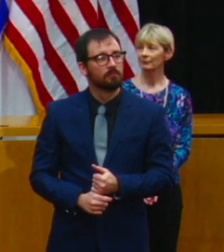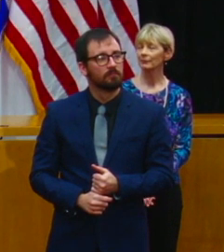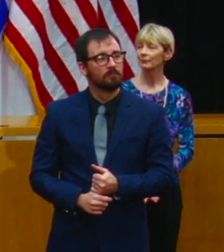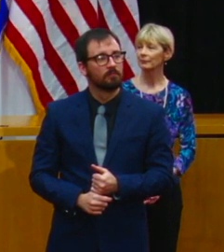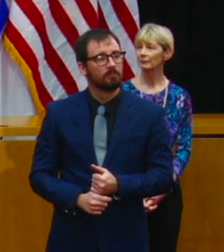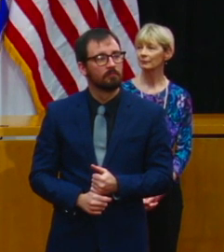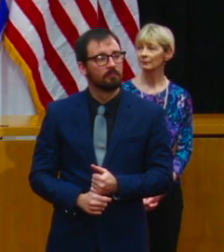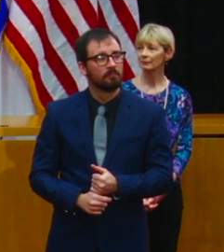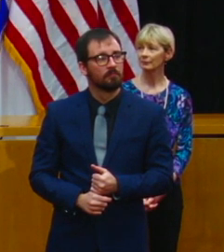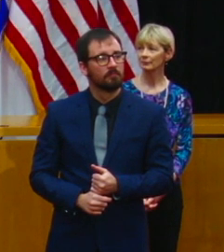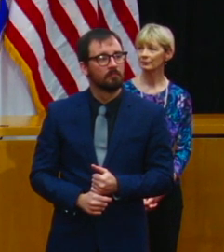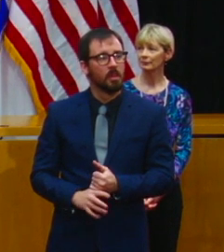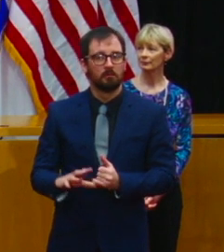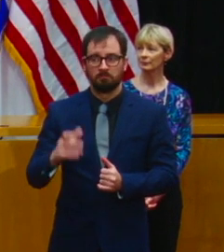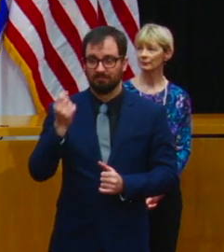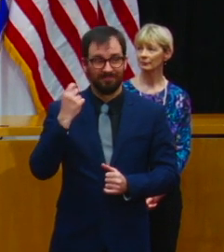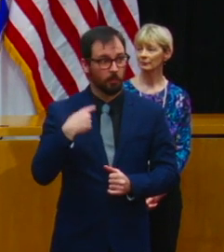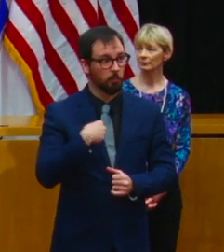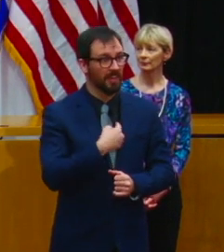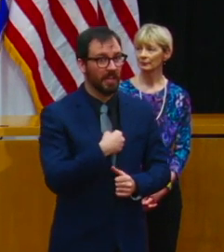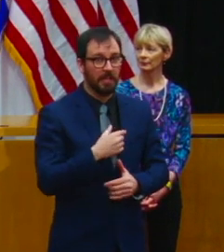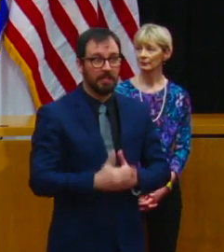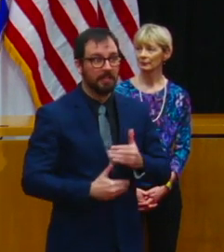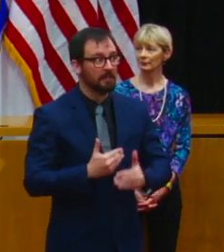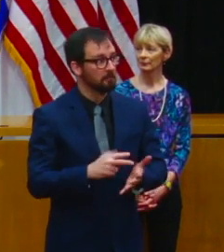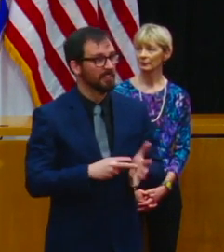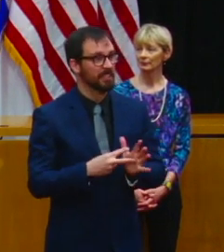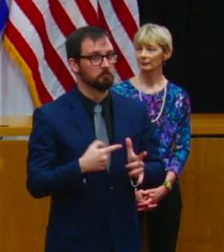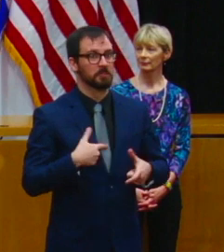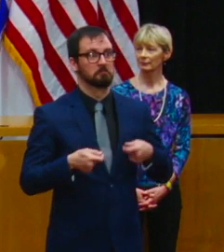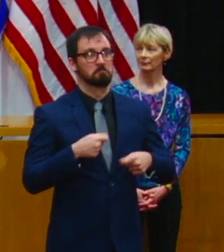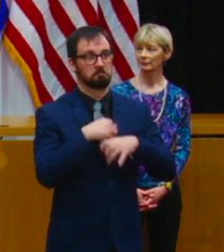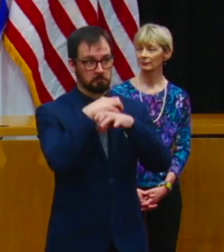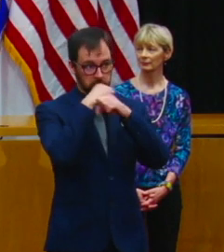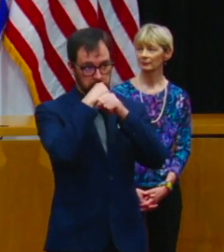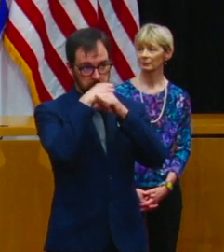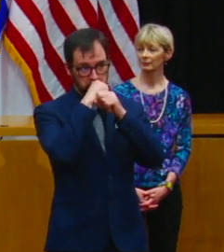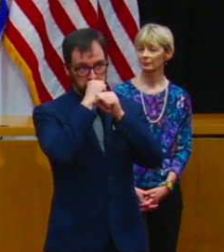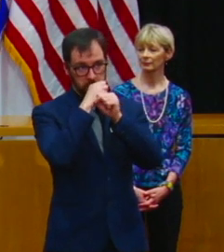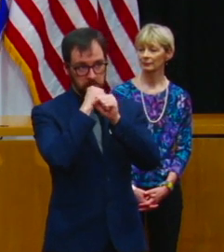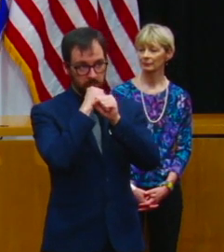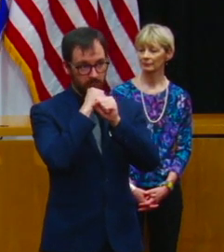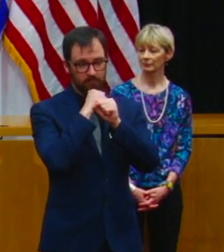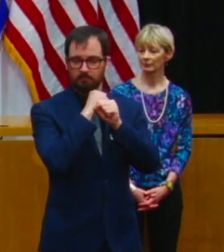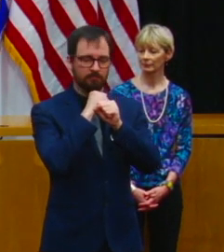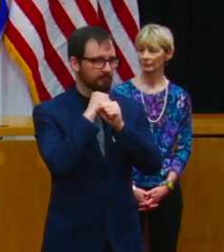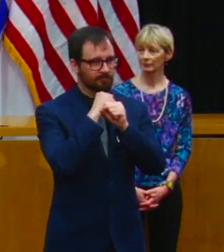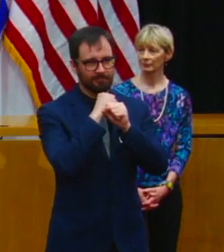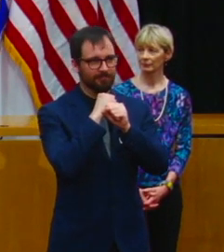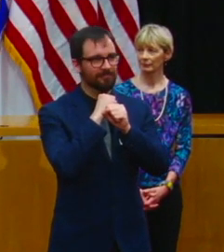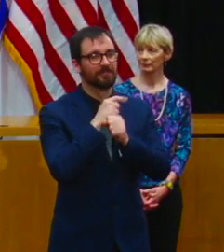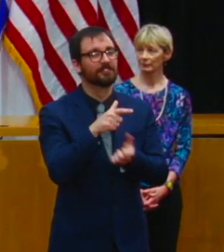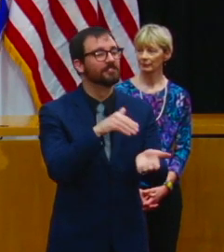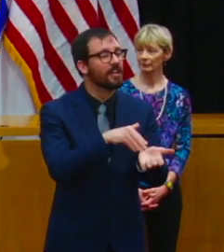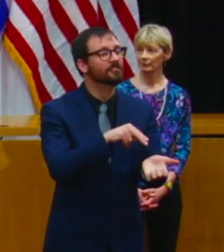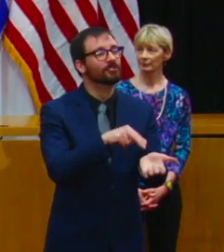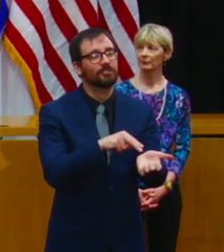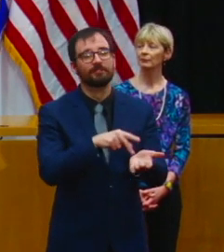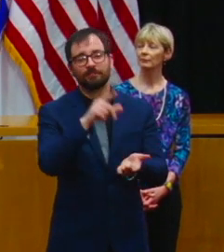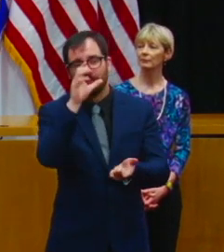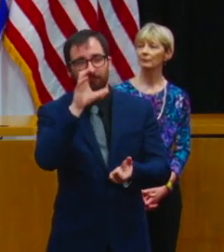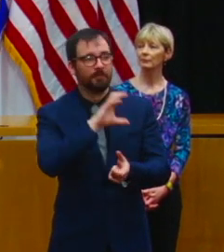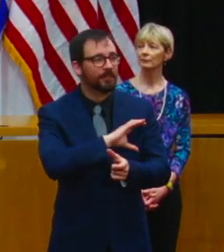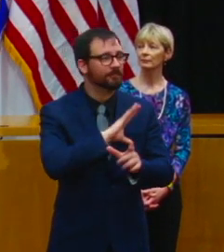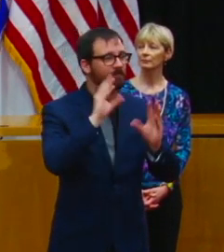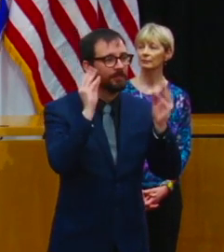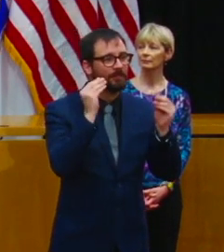that first responders have access to addresses in the communities in which they operate that they get from